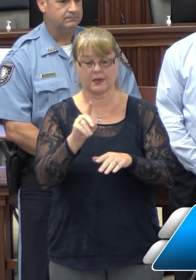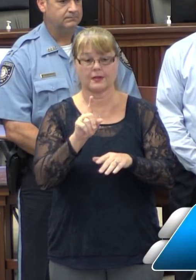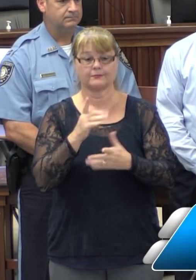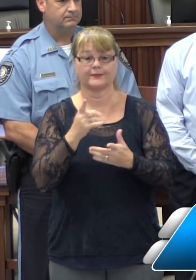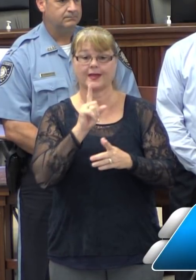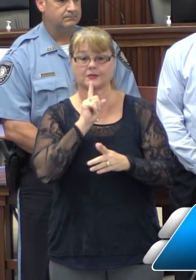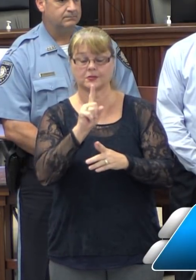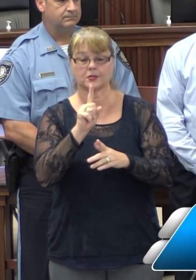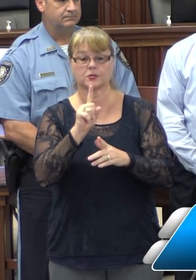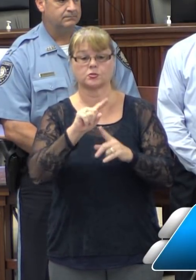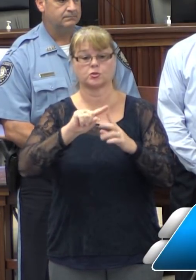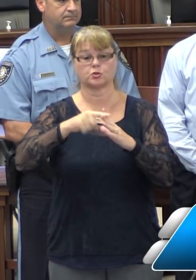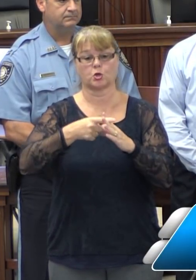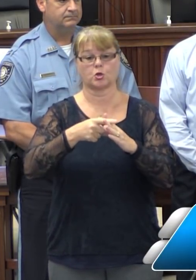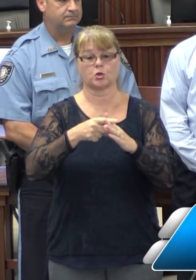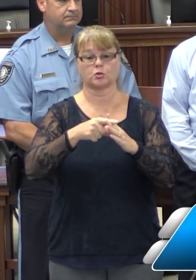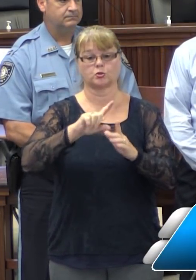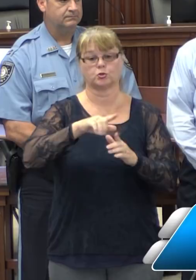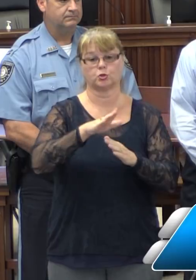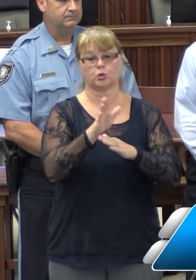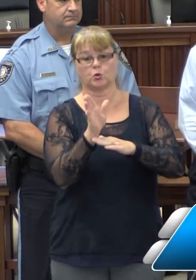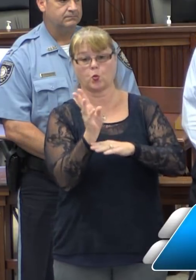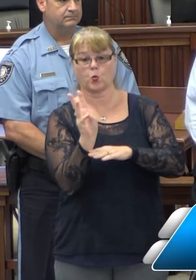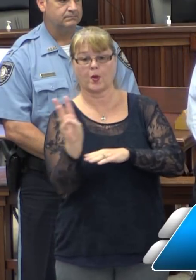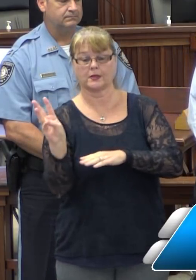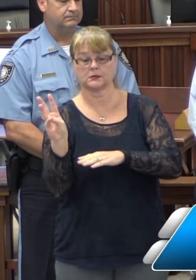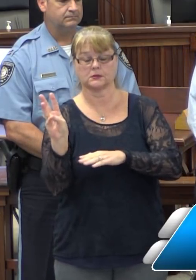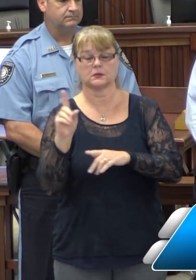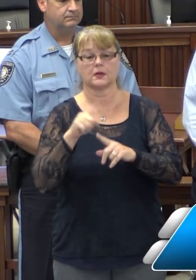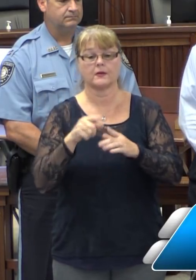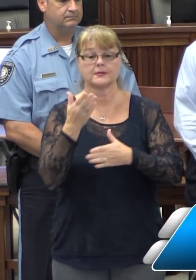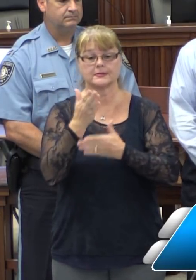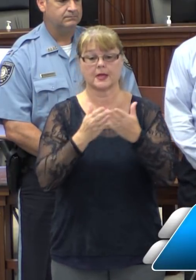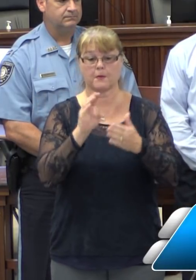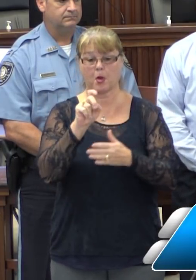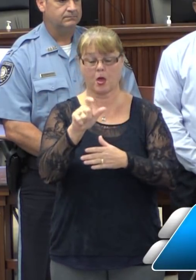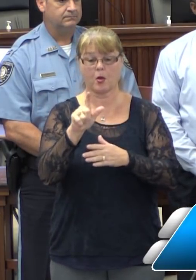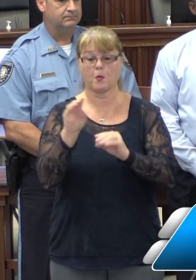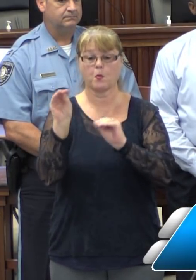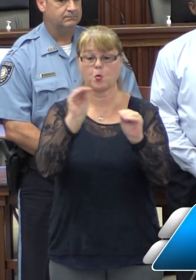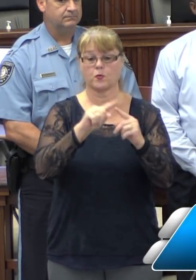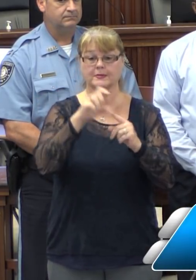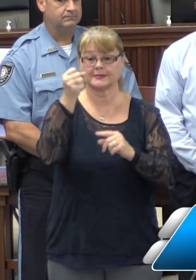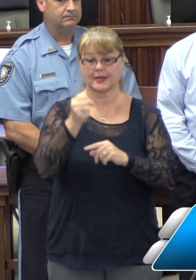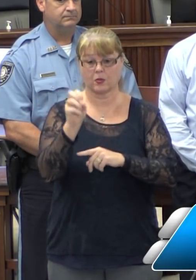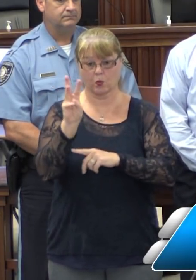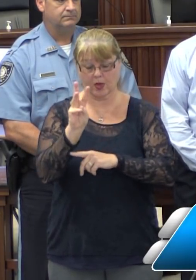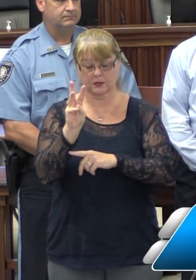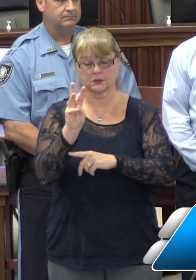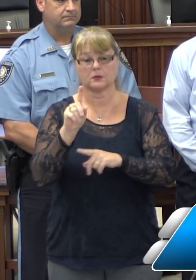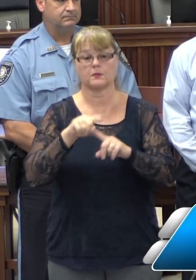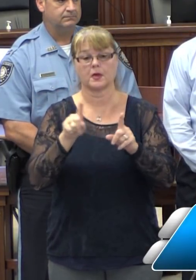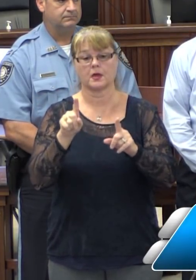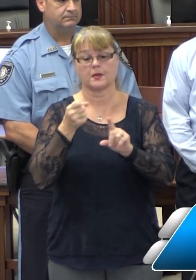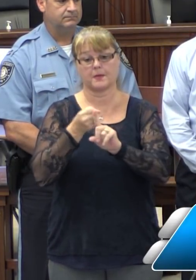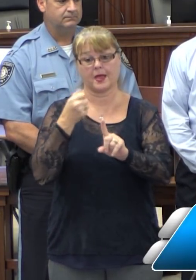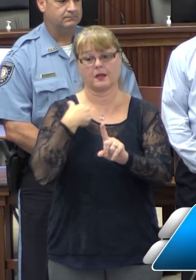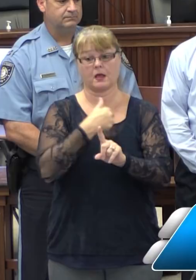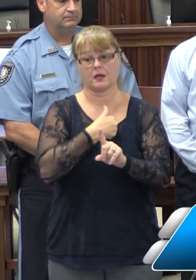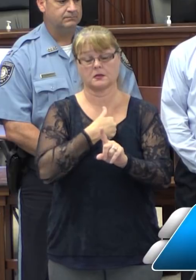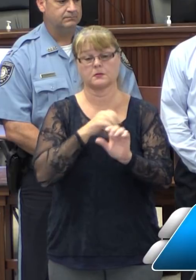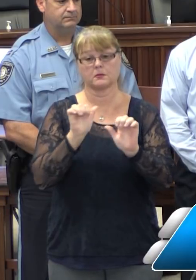start making a westward track. There are some models that have it moving to the southwest, which has an impact for us